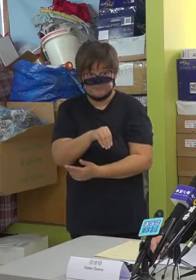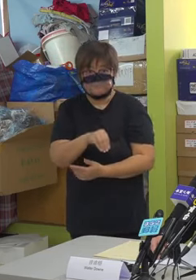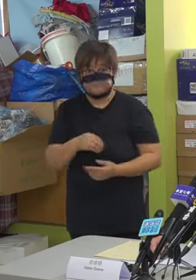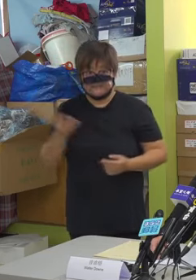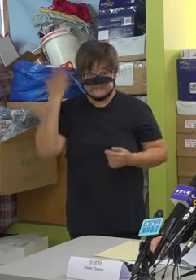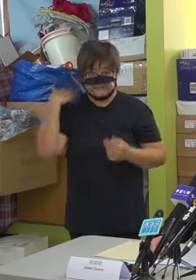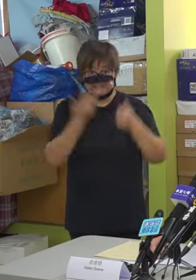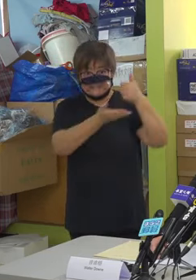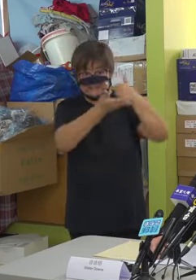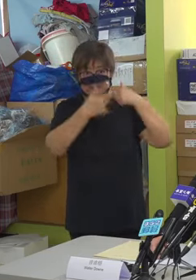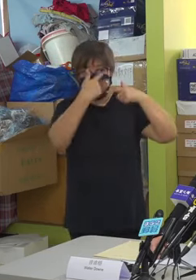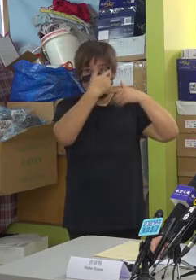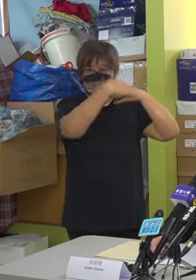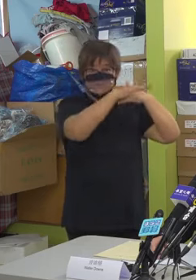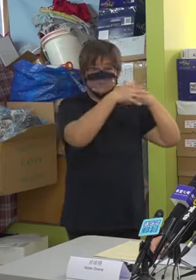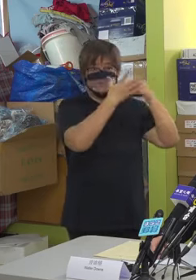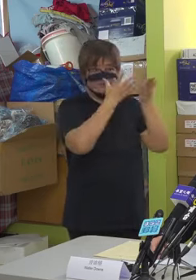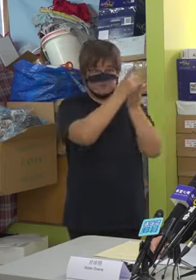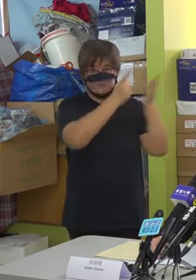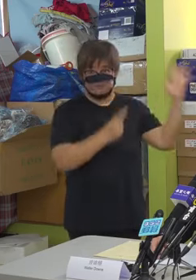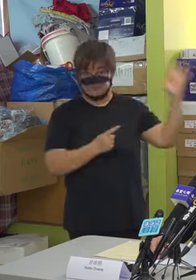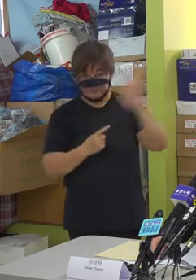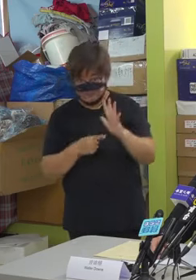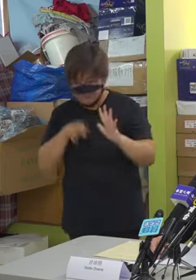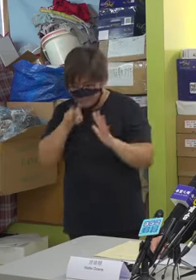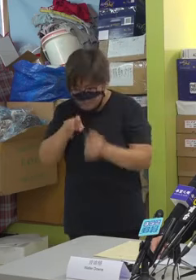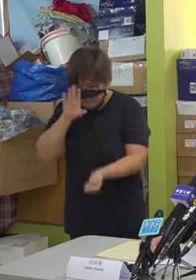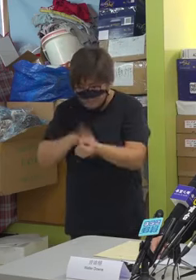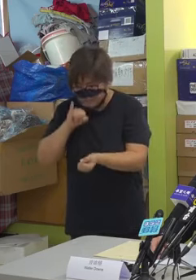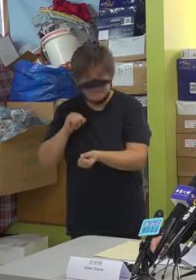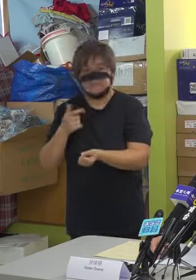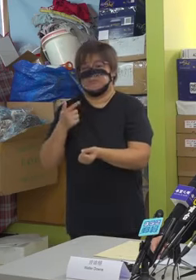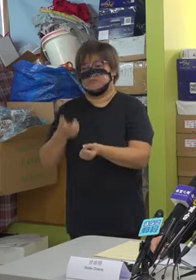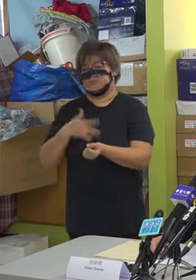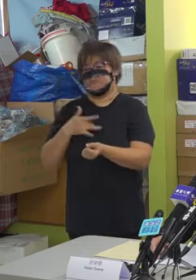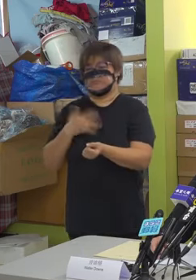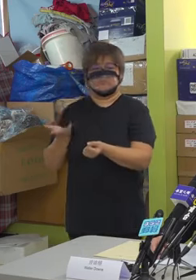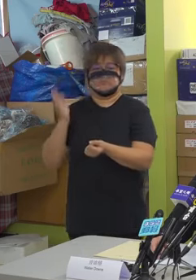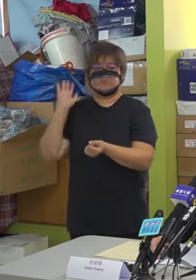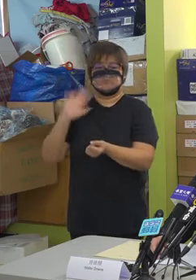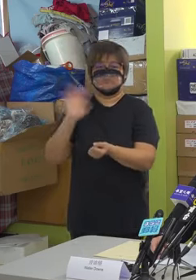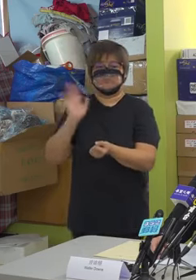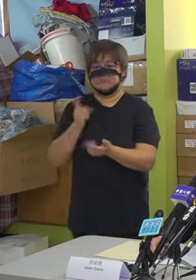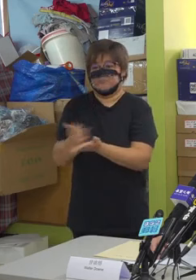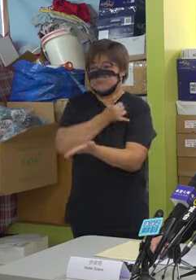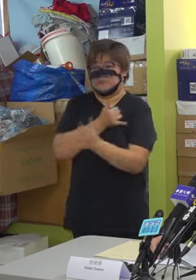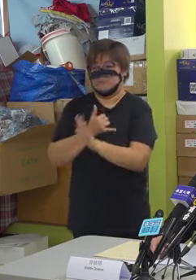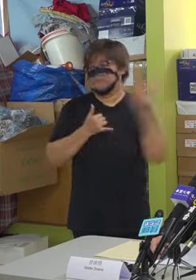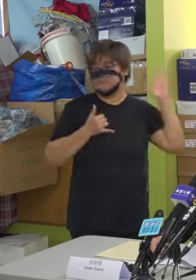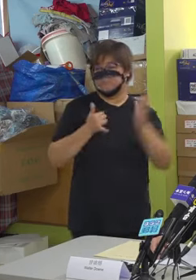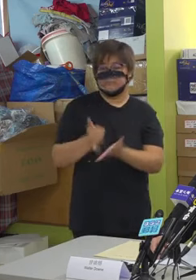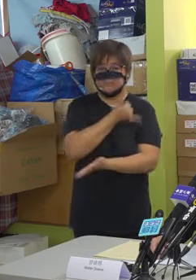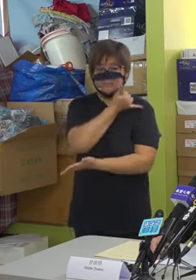IPCC. The last bit of credits the IPCC retained left along with the foreign experts then.